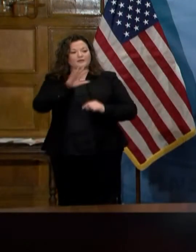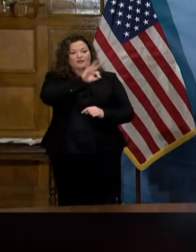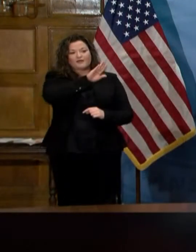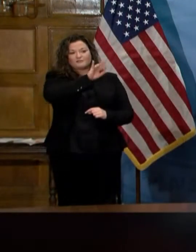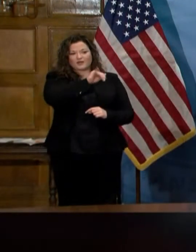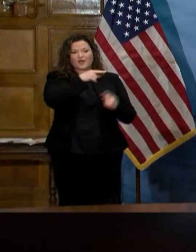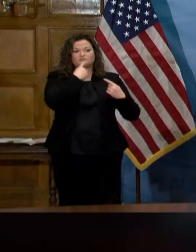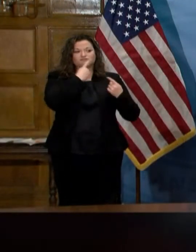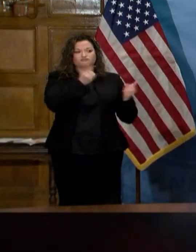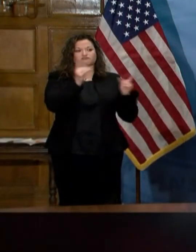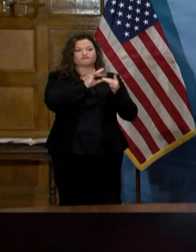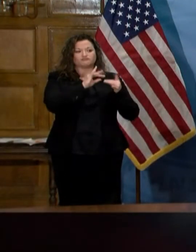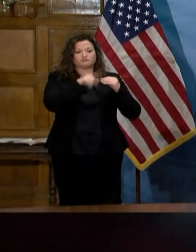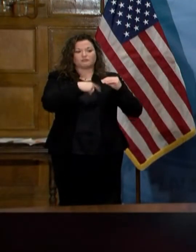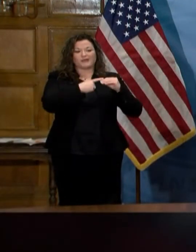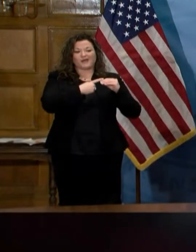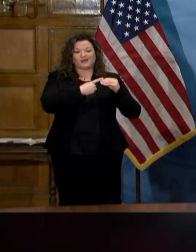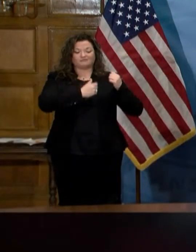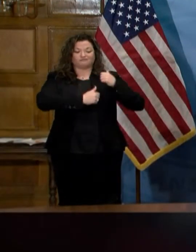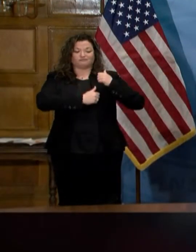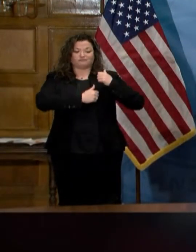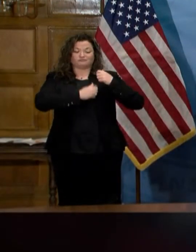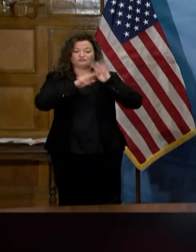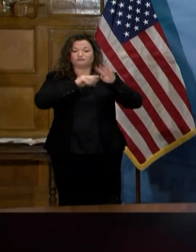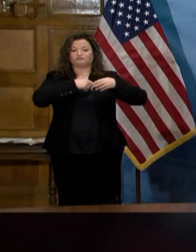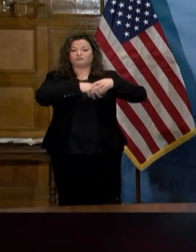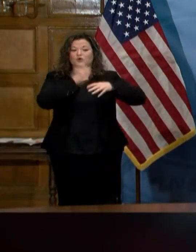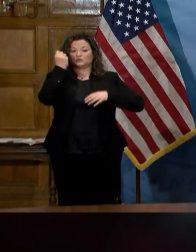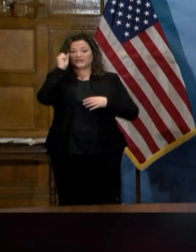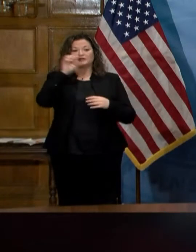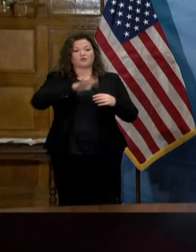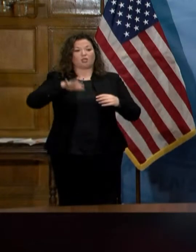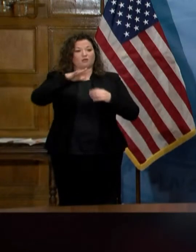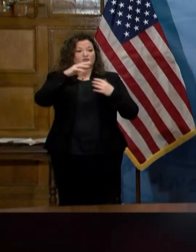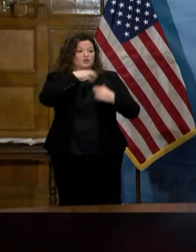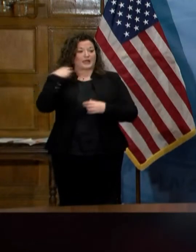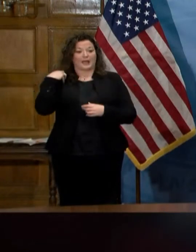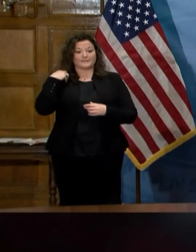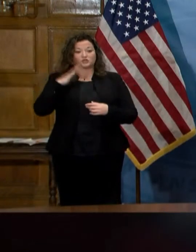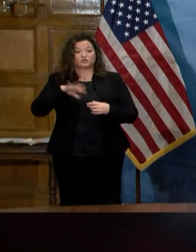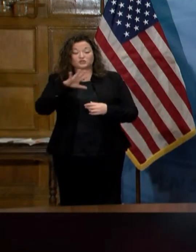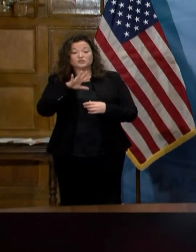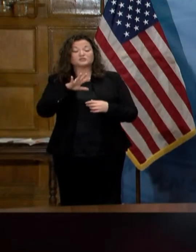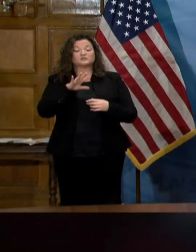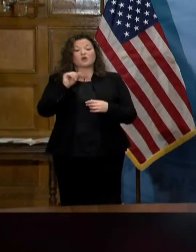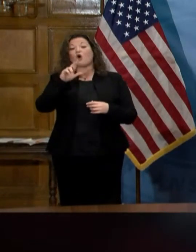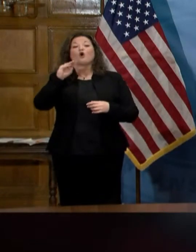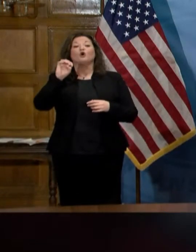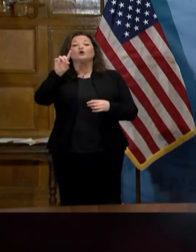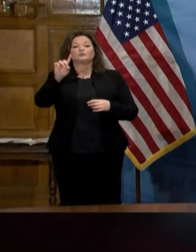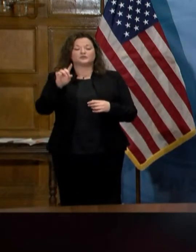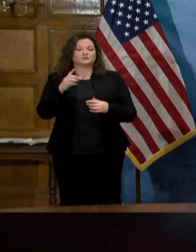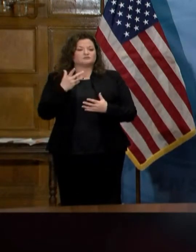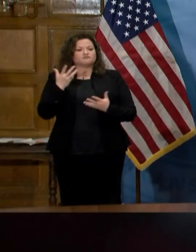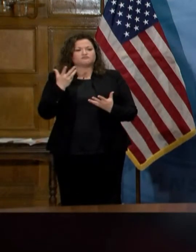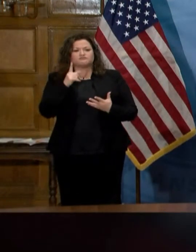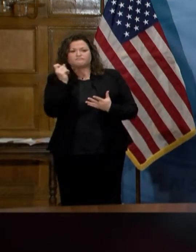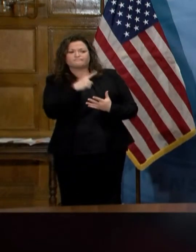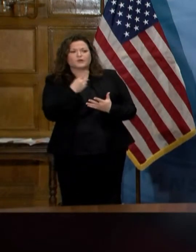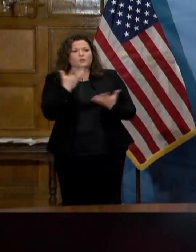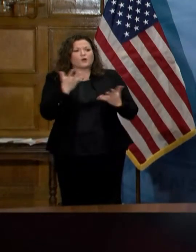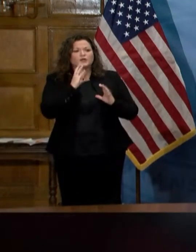armed protests or rallies at all 50 state capitals. Want to see what kind of communication have you had from the FBI or